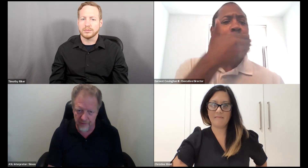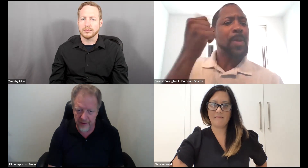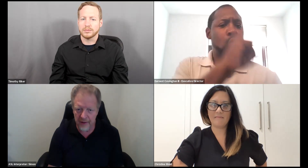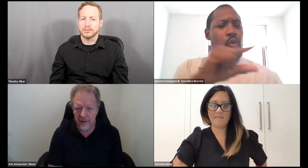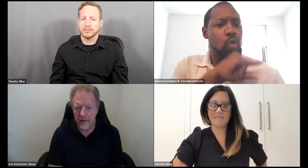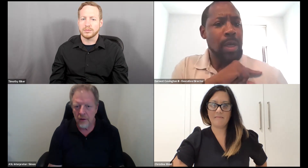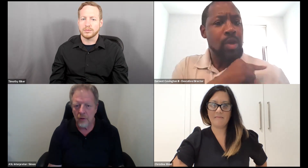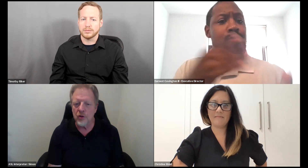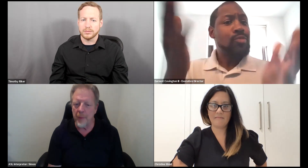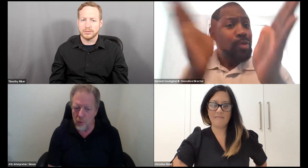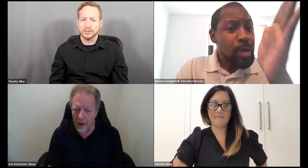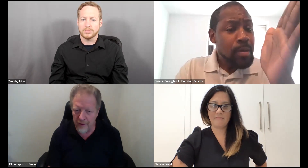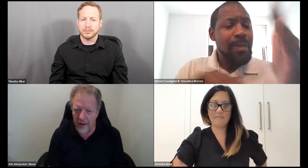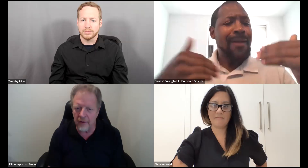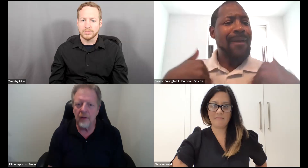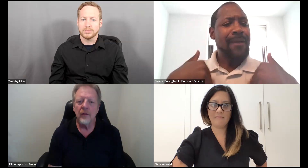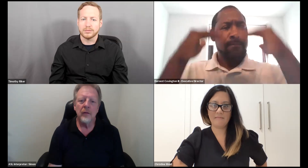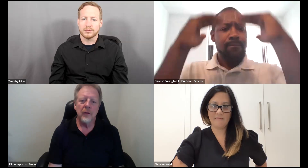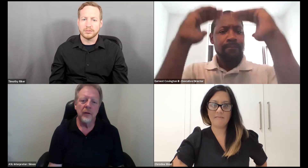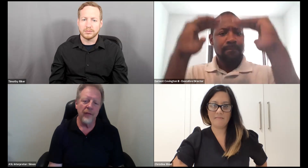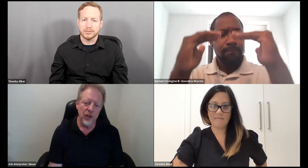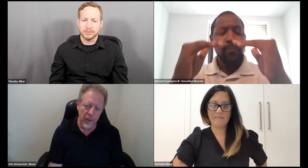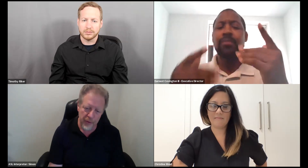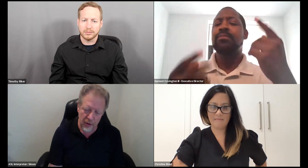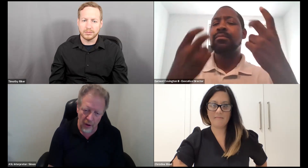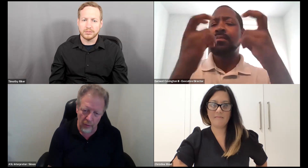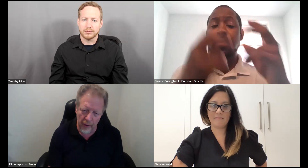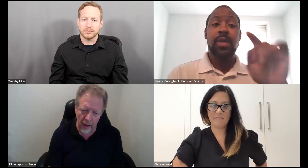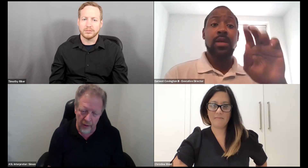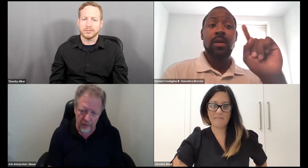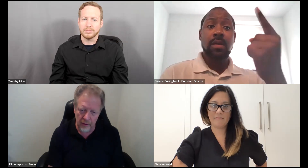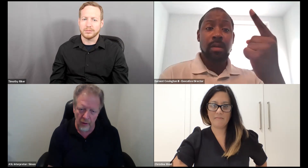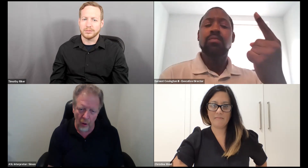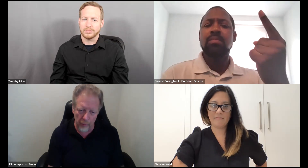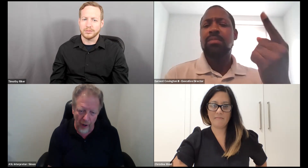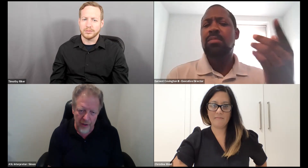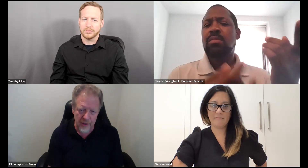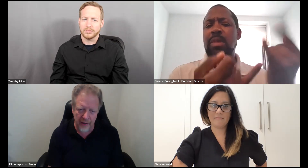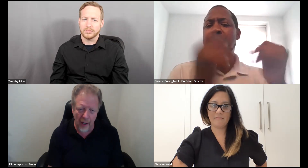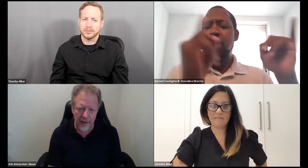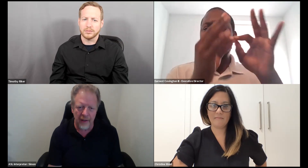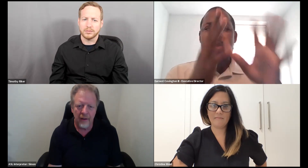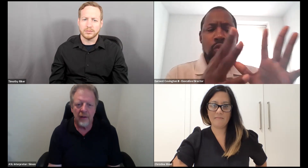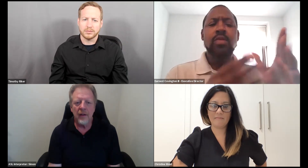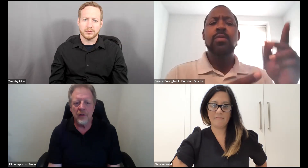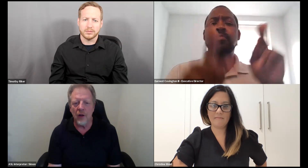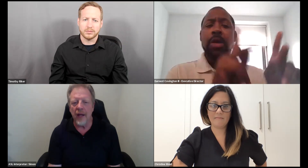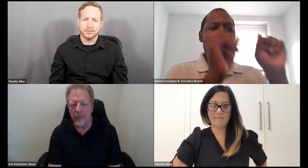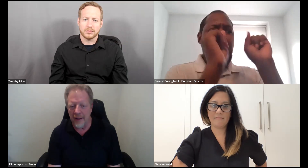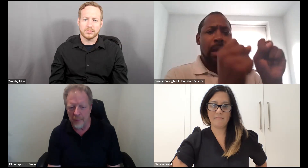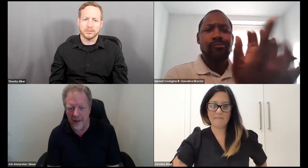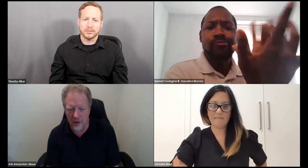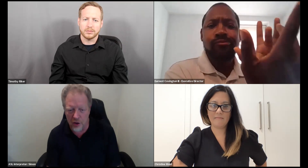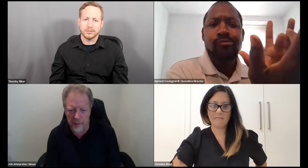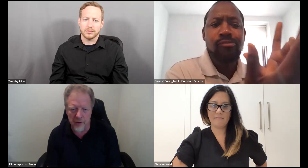scales. Who's the best qualified? They have the cheapest, lower price economically. So they